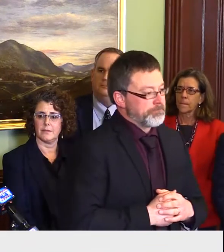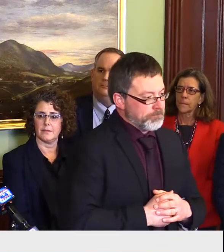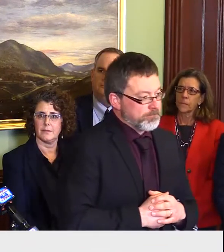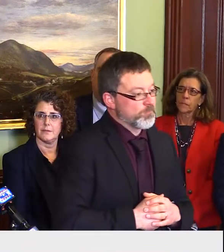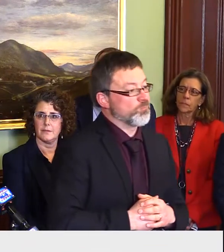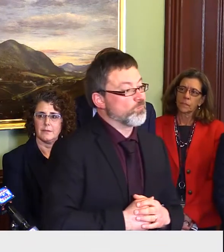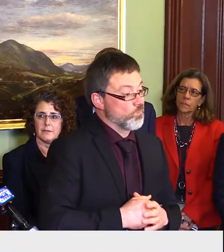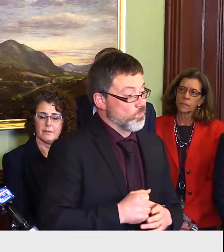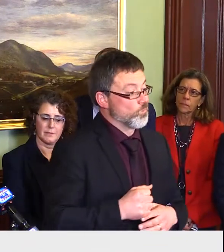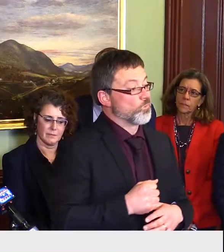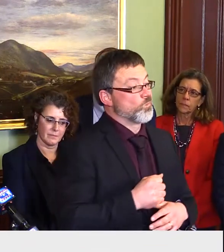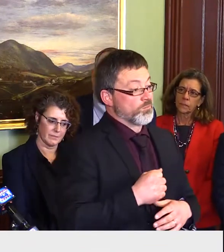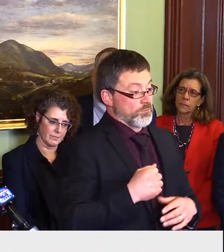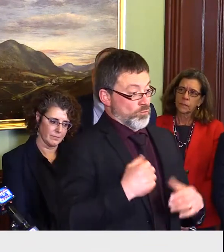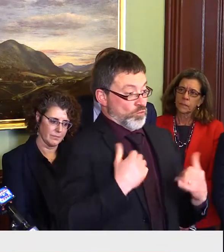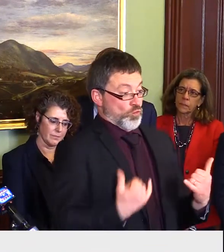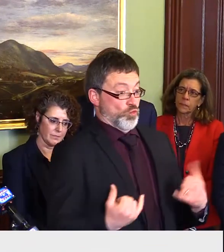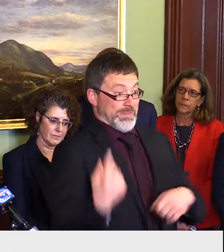increase.